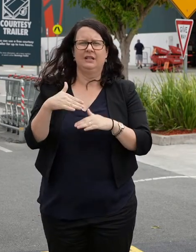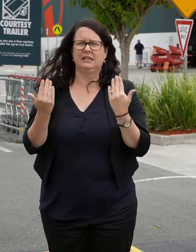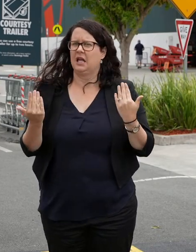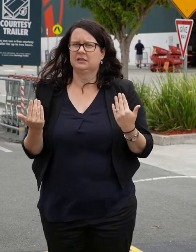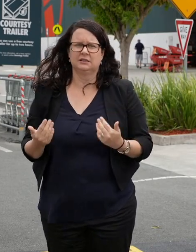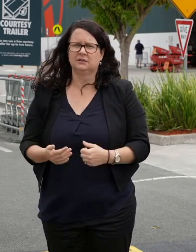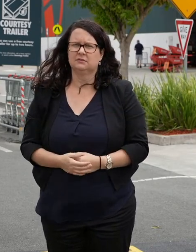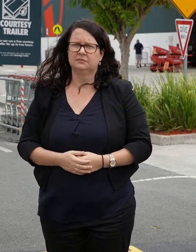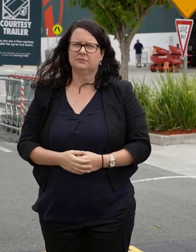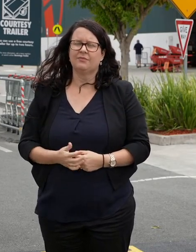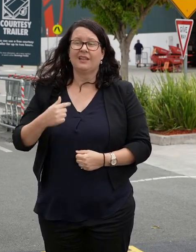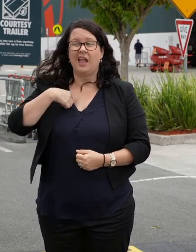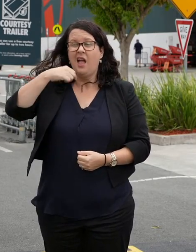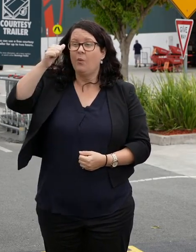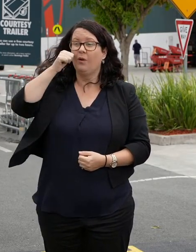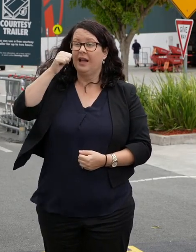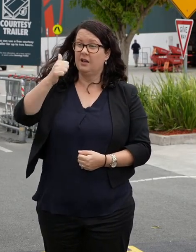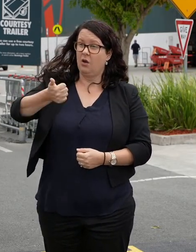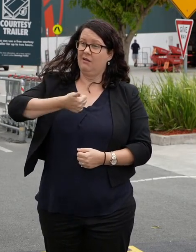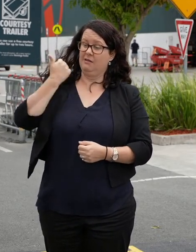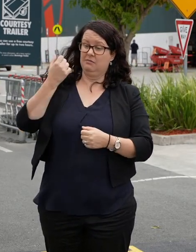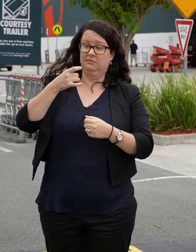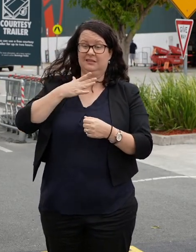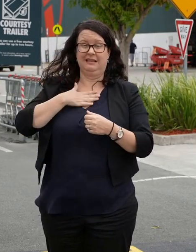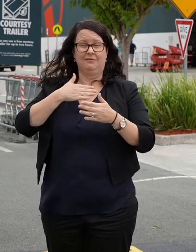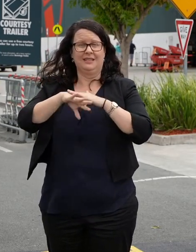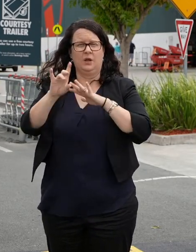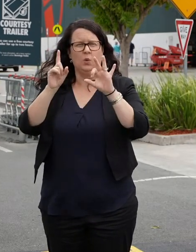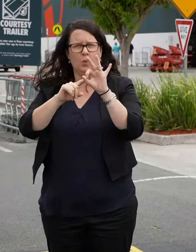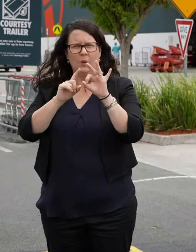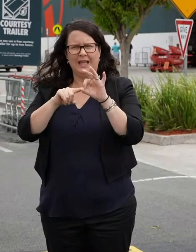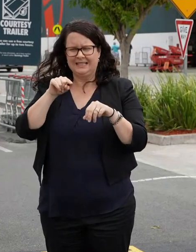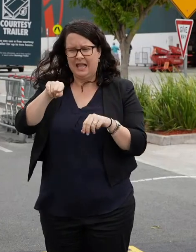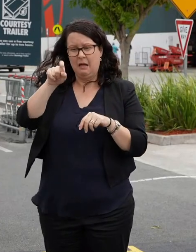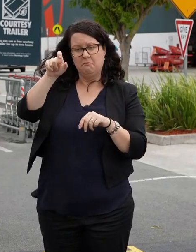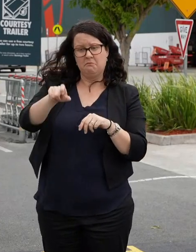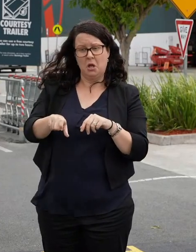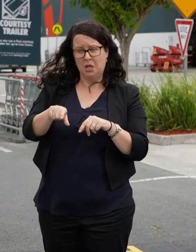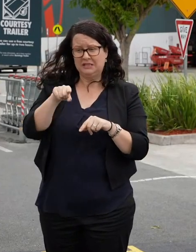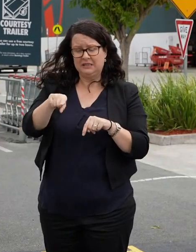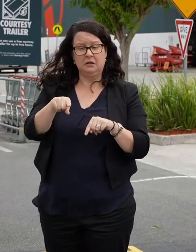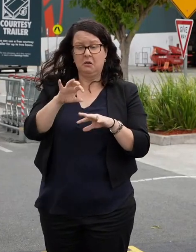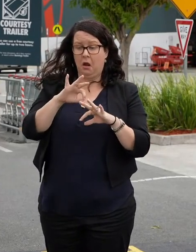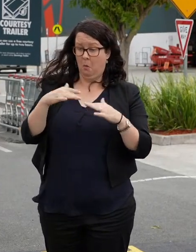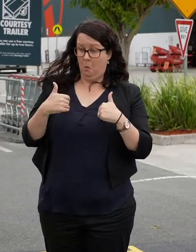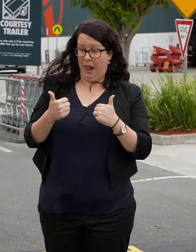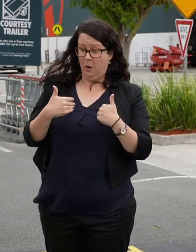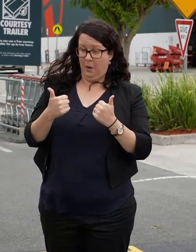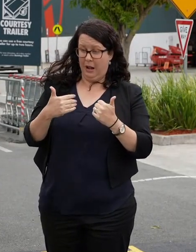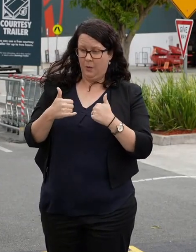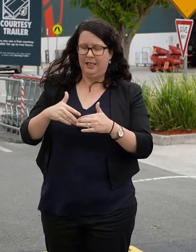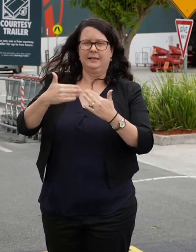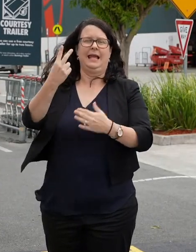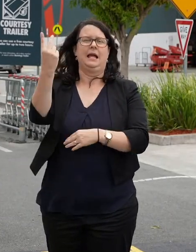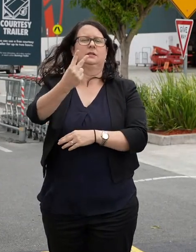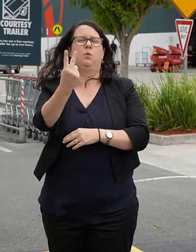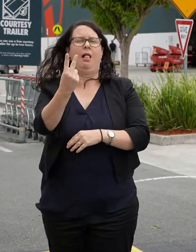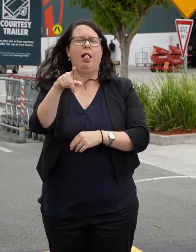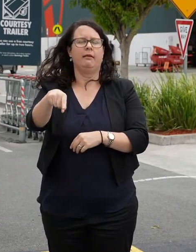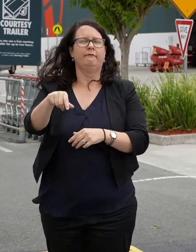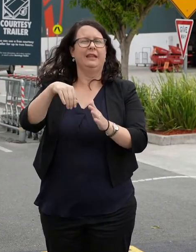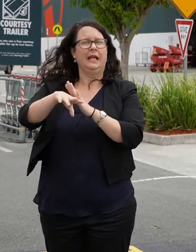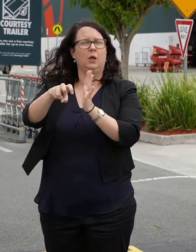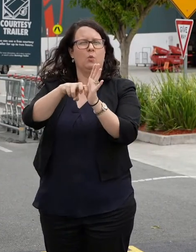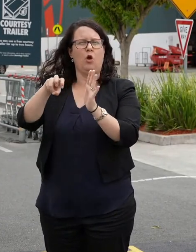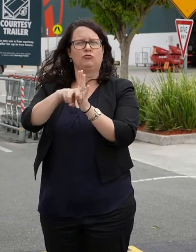have had a number of cases in recent months that have shown up positive on day 12 in quarantine. So there is